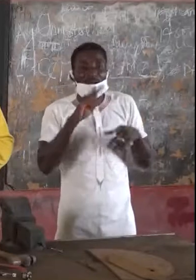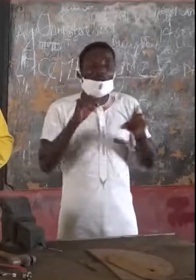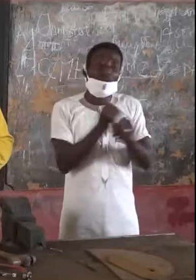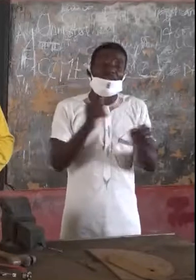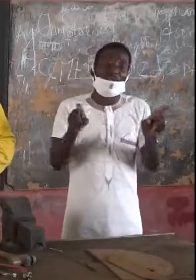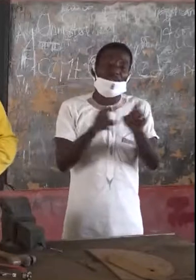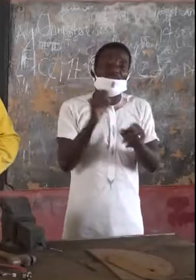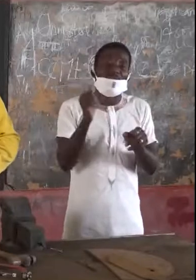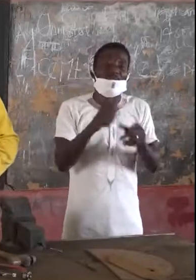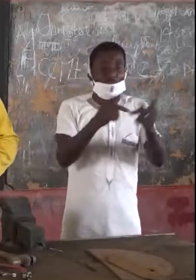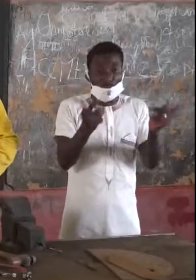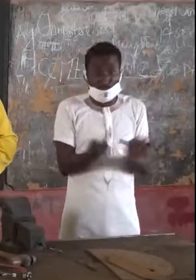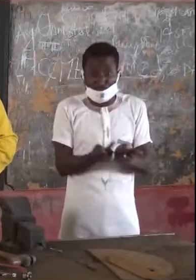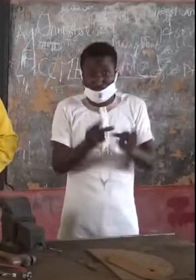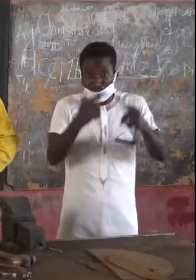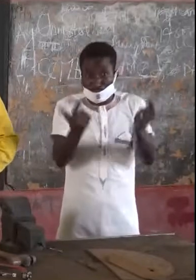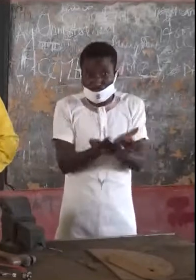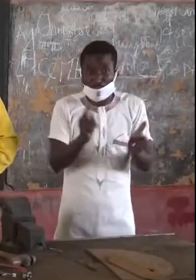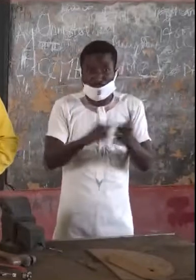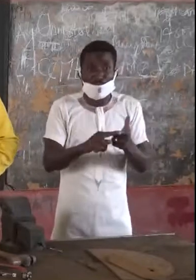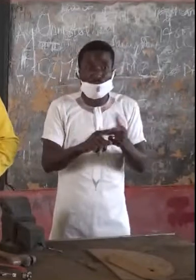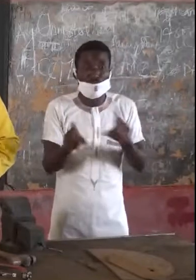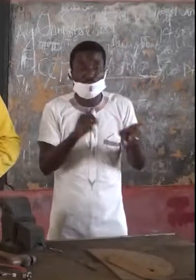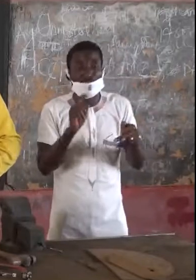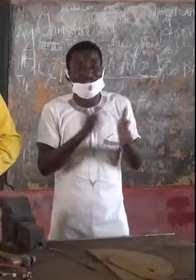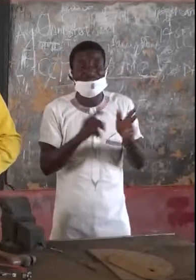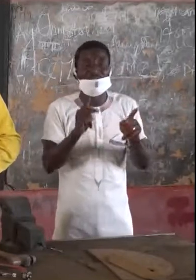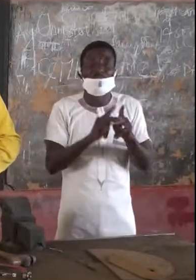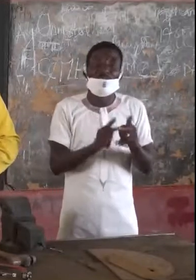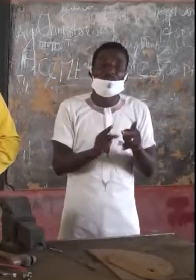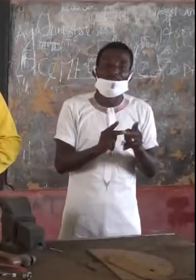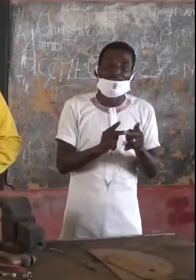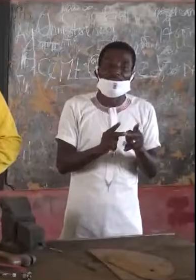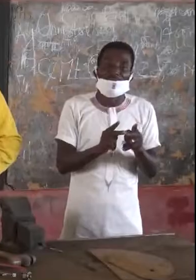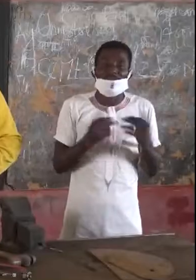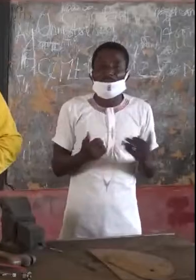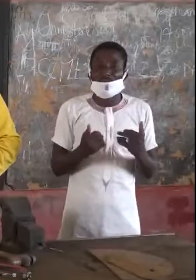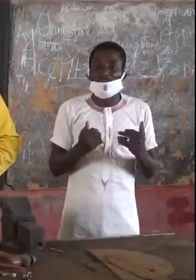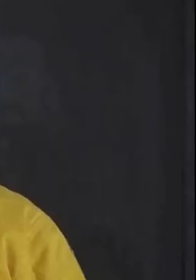team to carry out this exercise. Alongside with me,